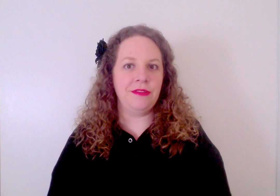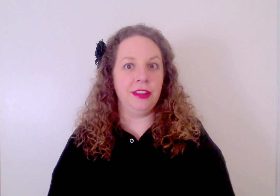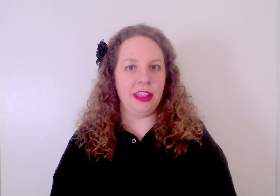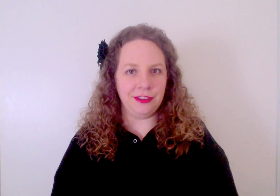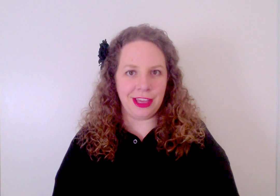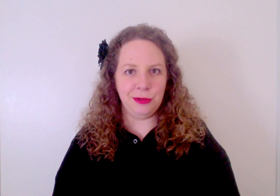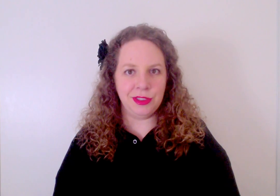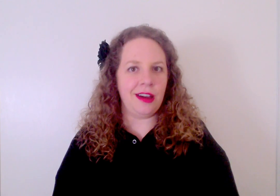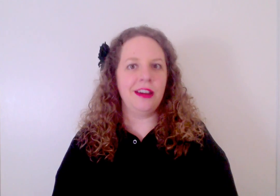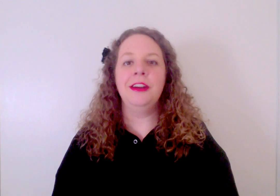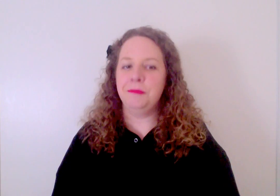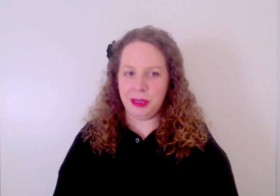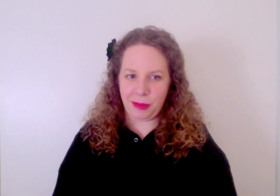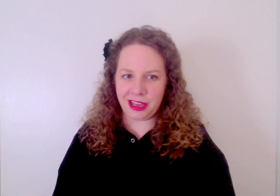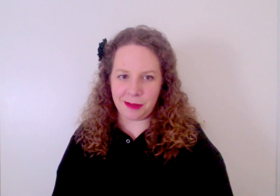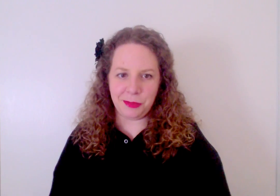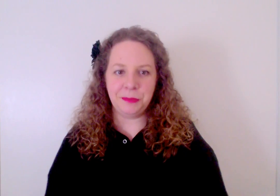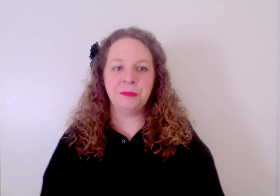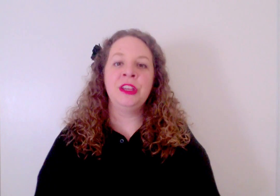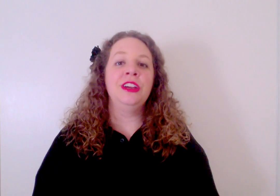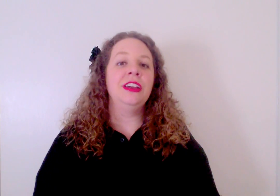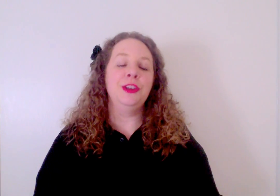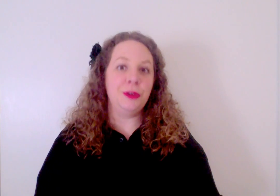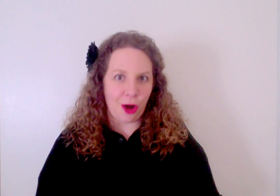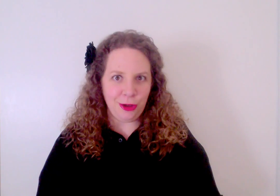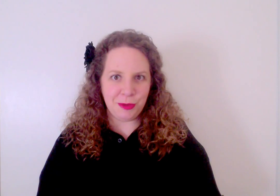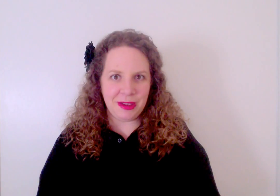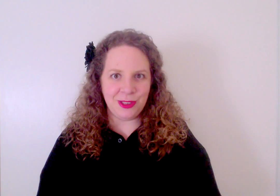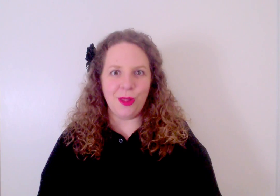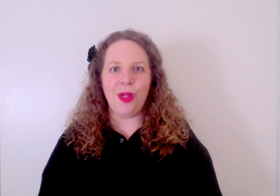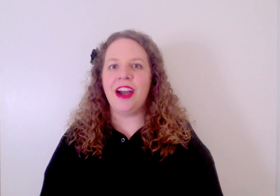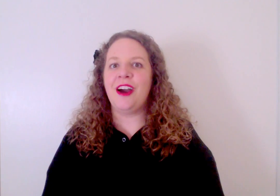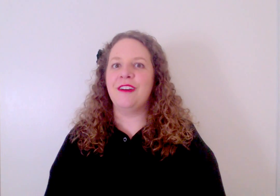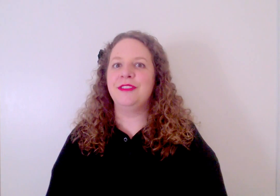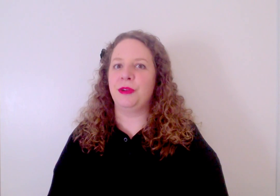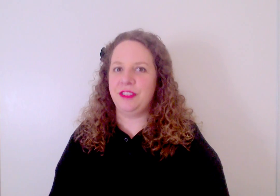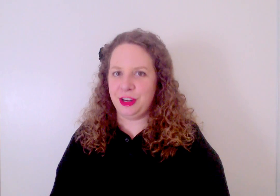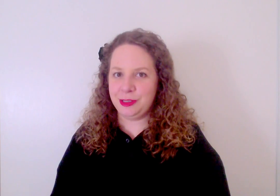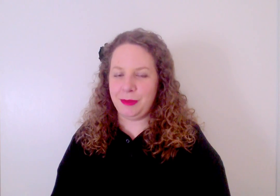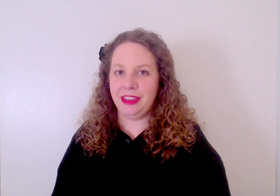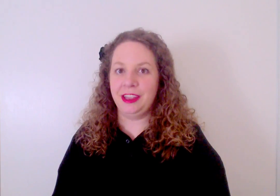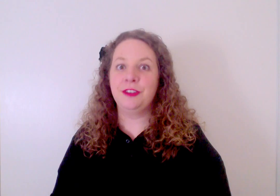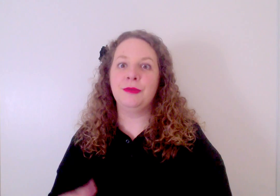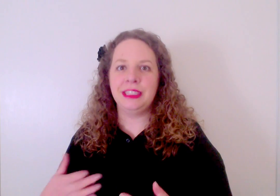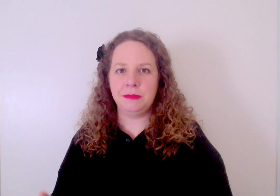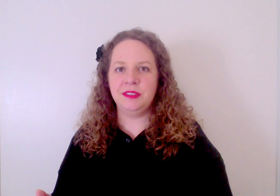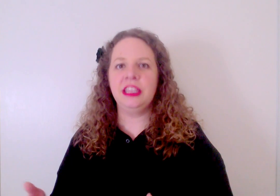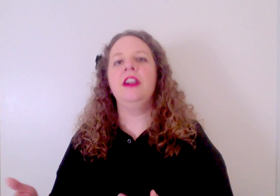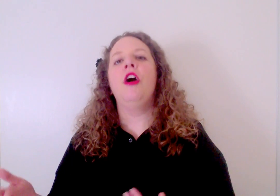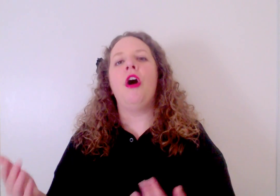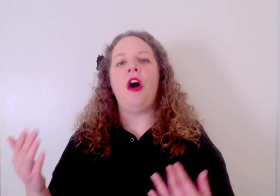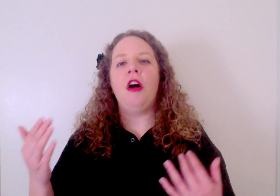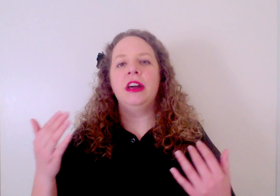the letter that you saw, being pineapple. You can also base a lot of your finger spelling receptively on what